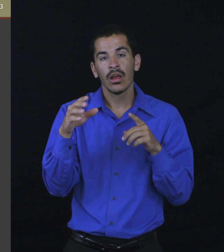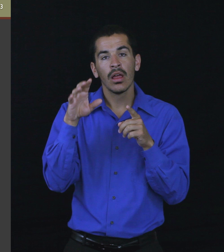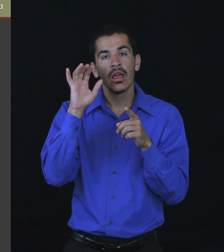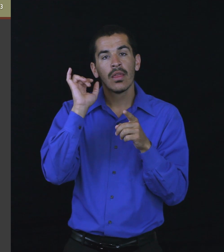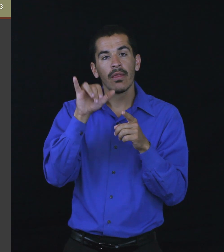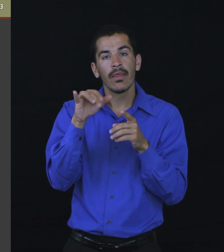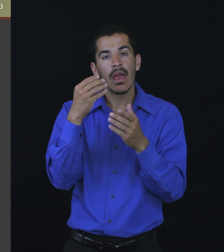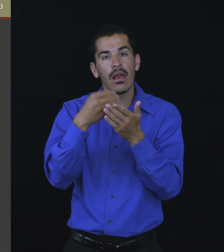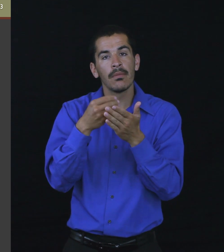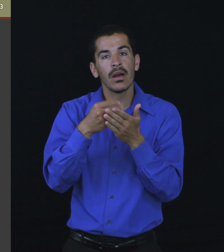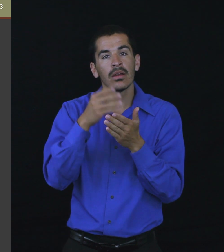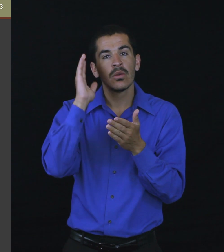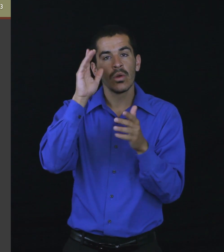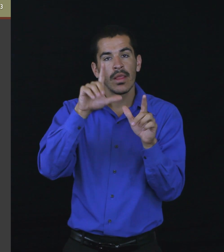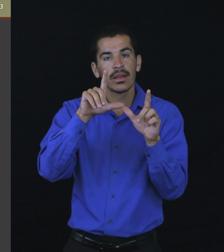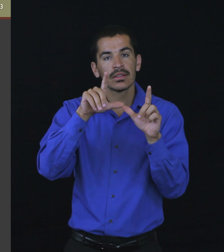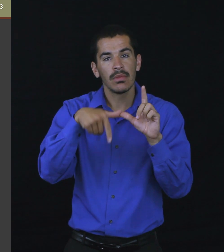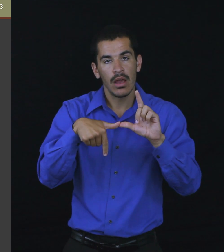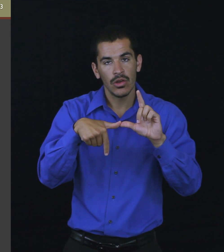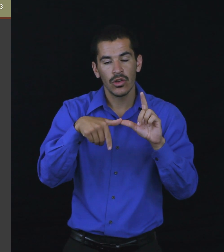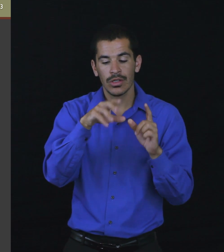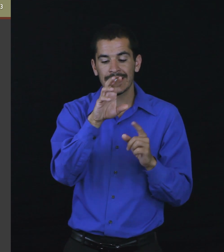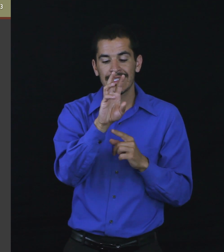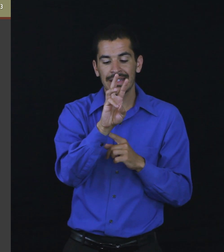This funding expires on